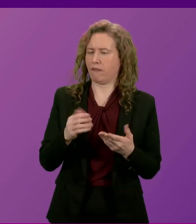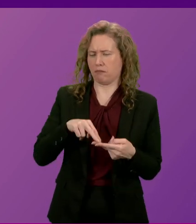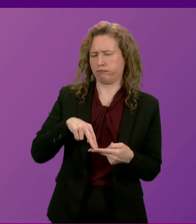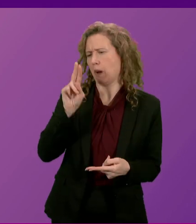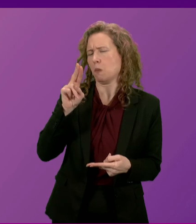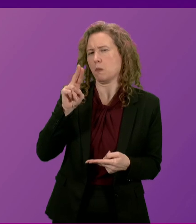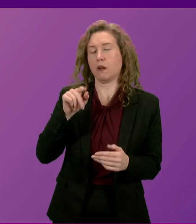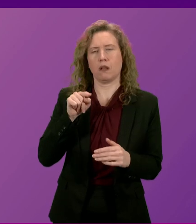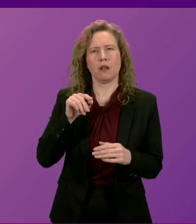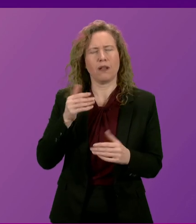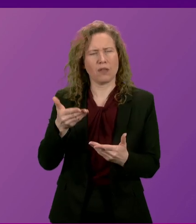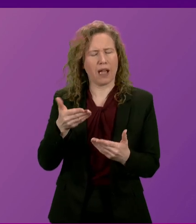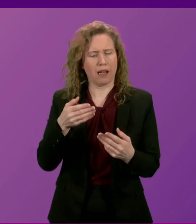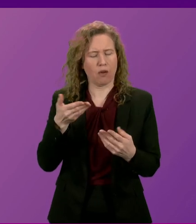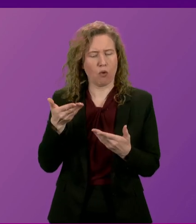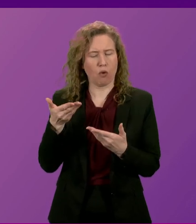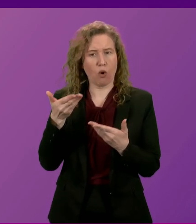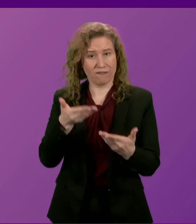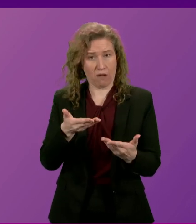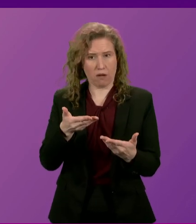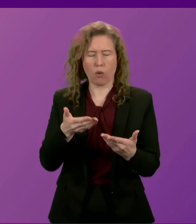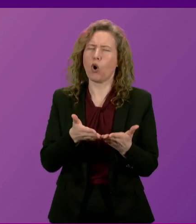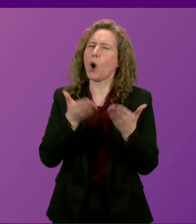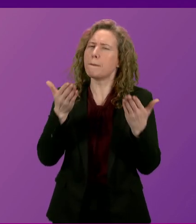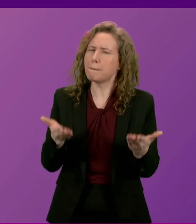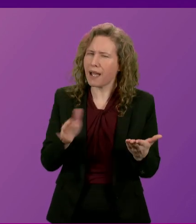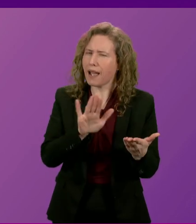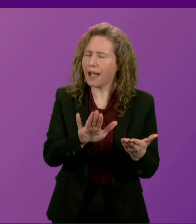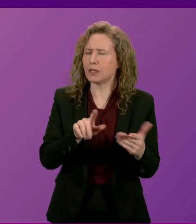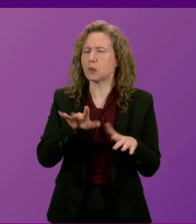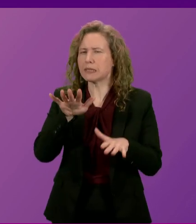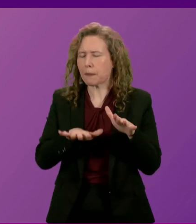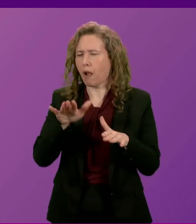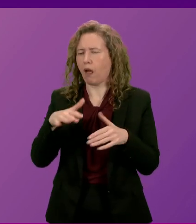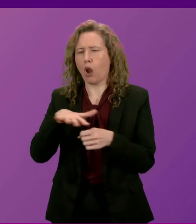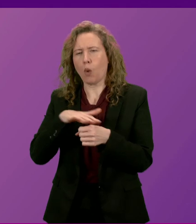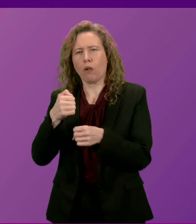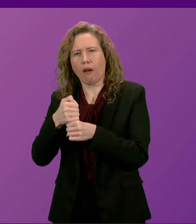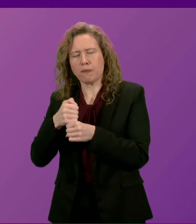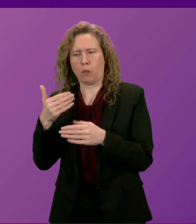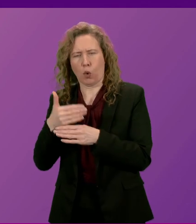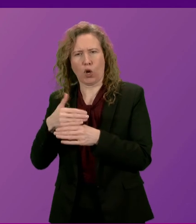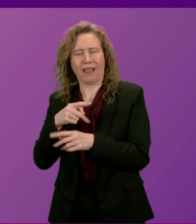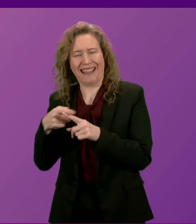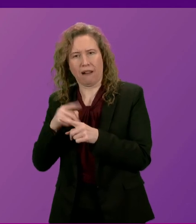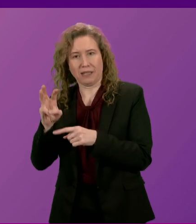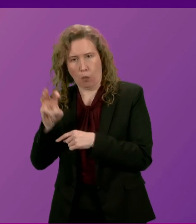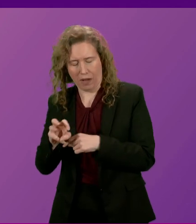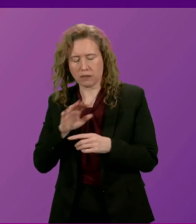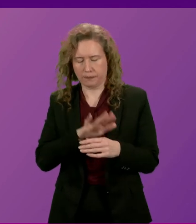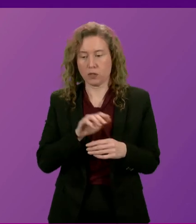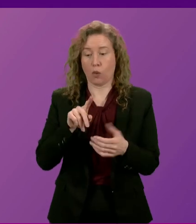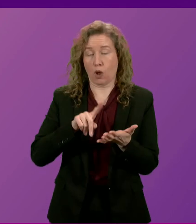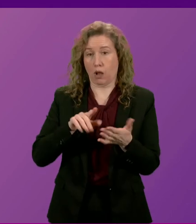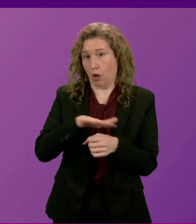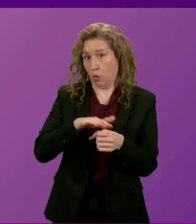of the offer made to the, or comparable to the offer made to local government workers in England and Wales, was fulfilled by the